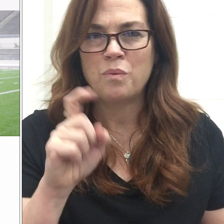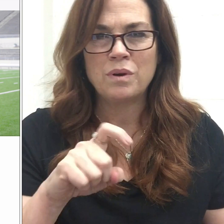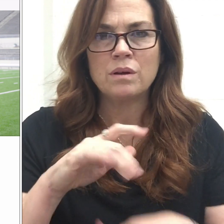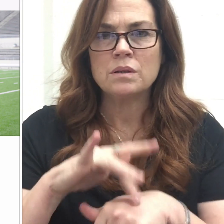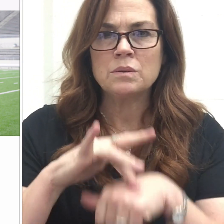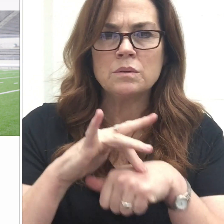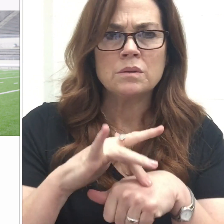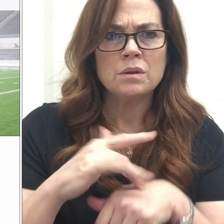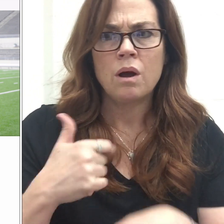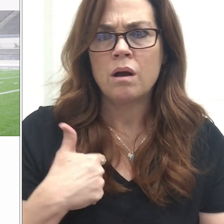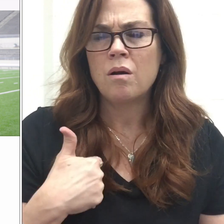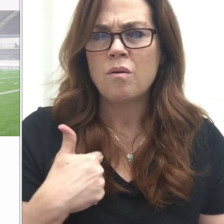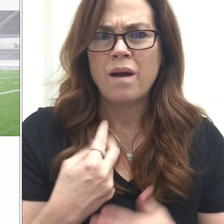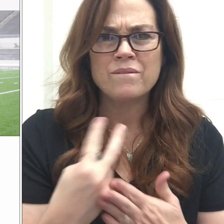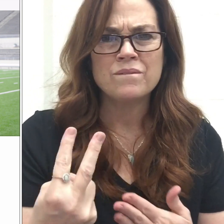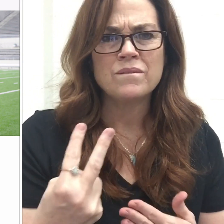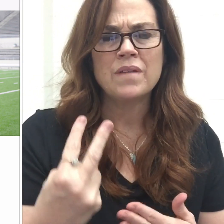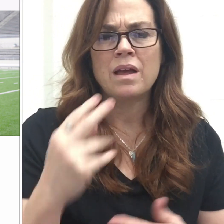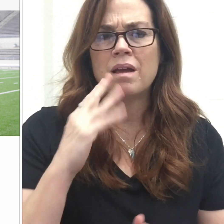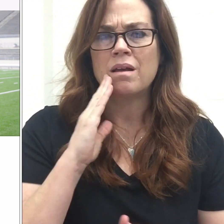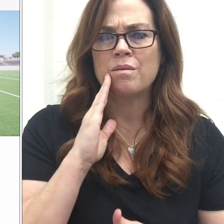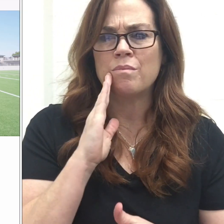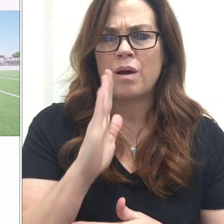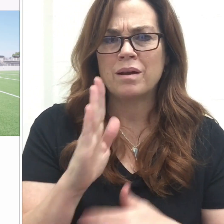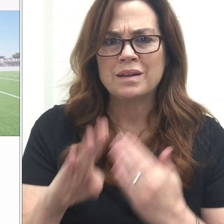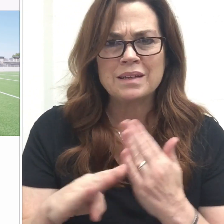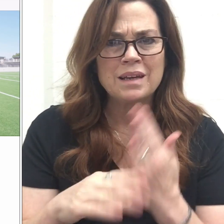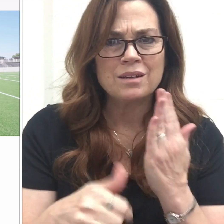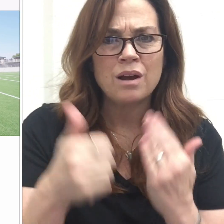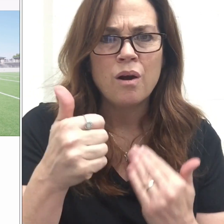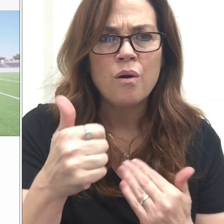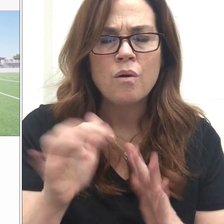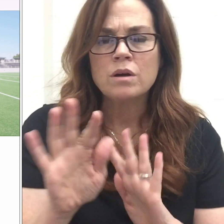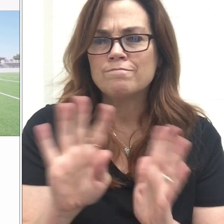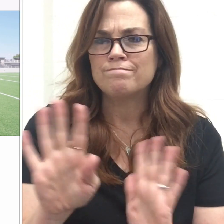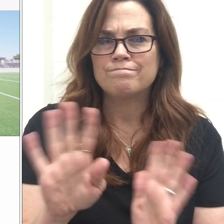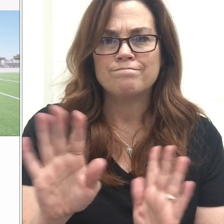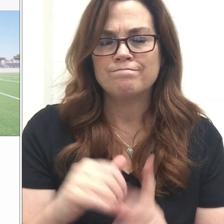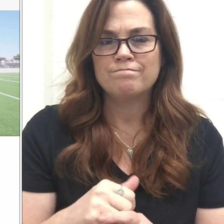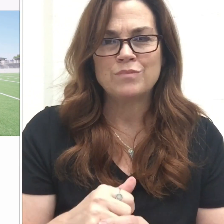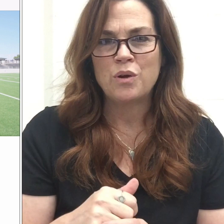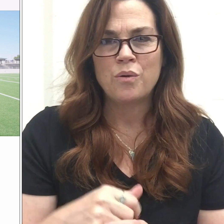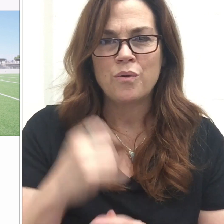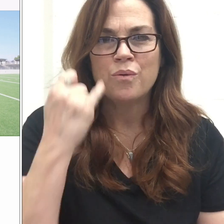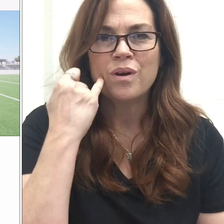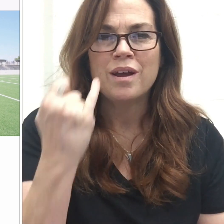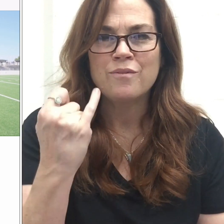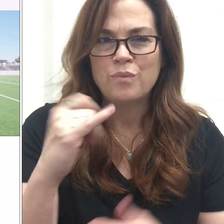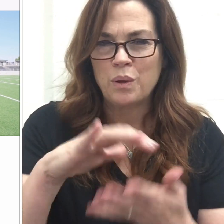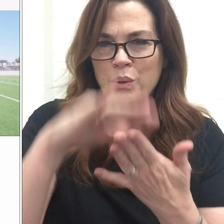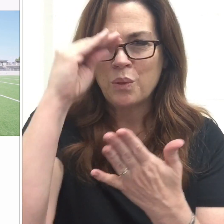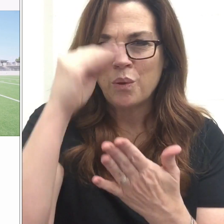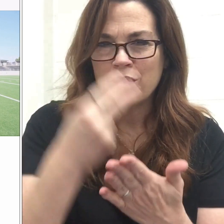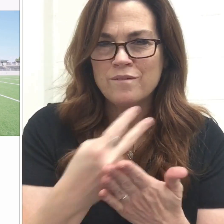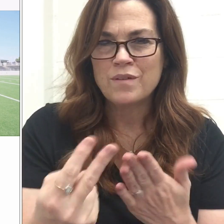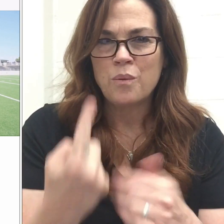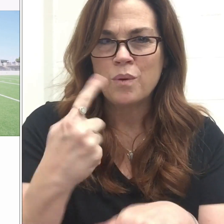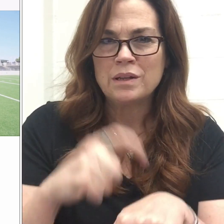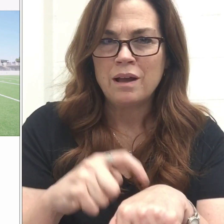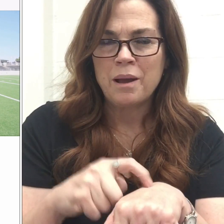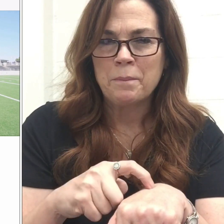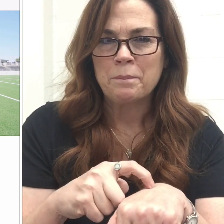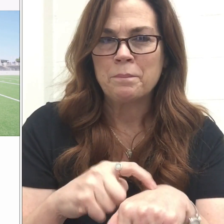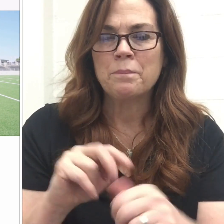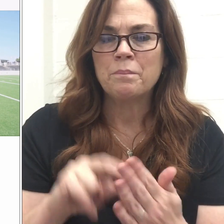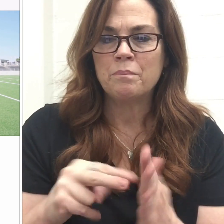out of the game because of that one bad inning? When we learn to fail better by learning to fail once,